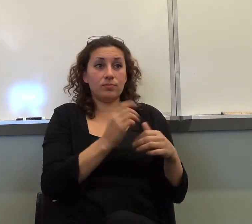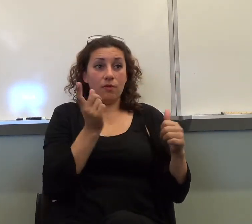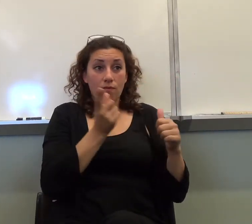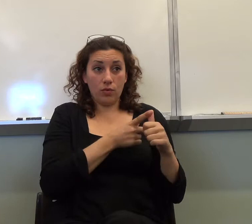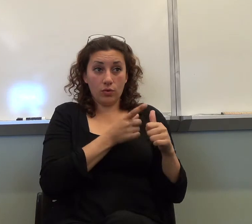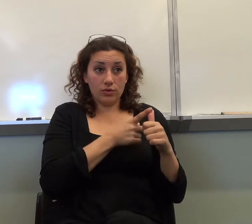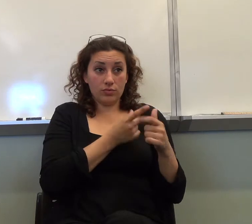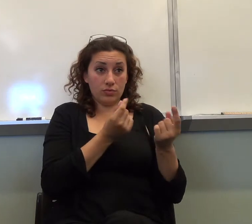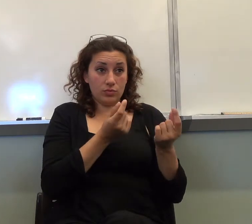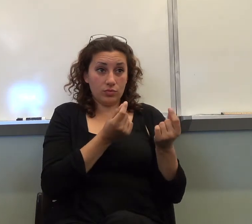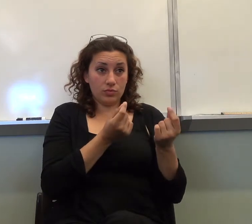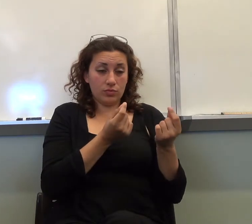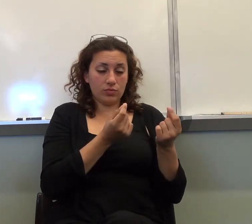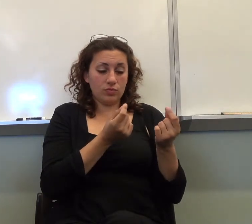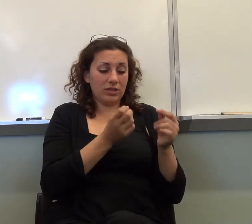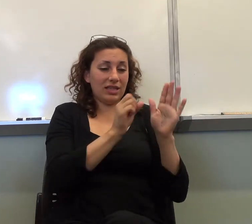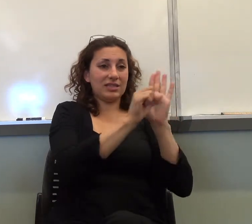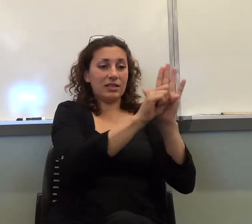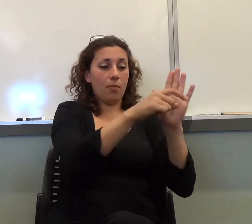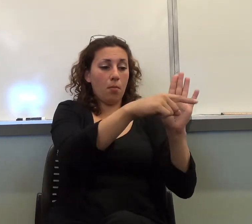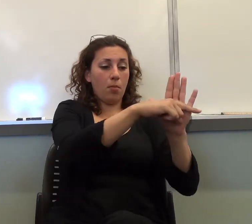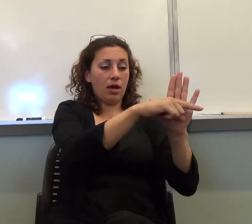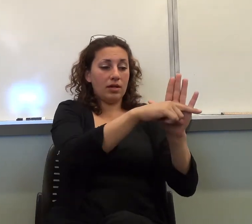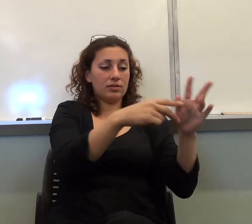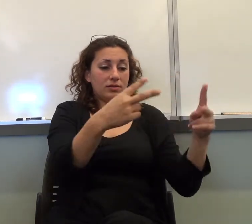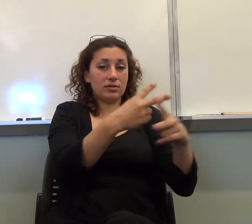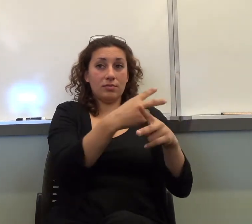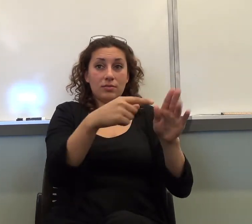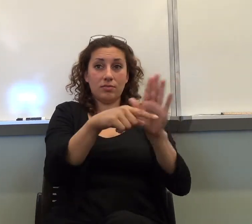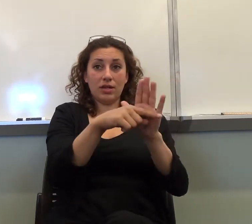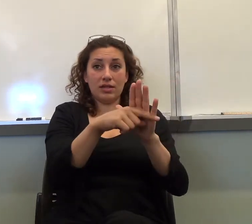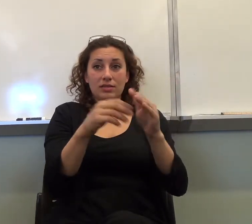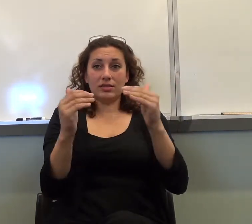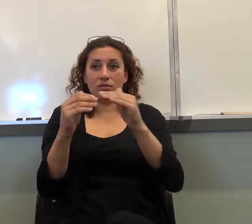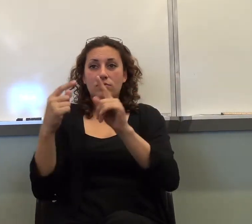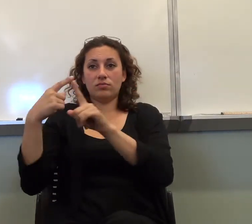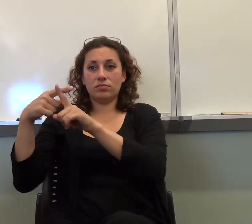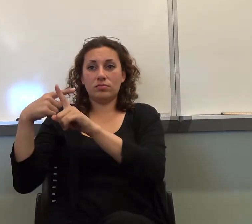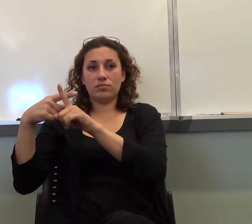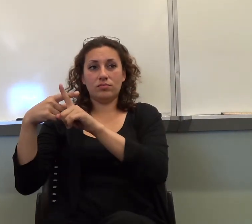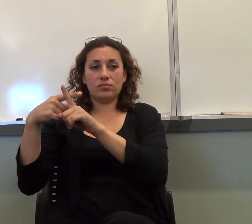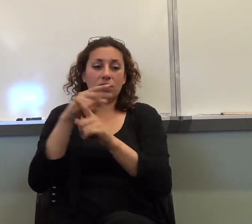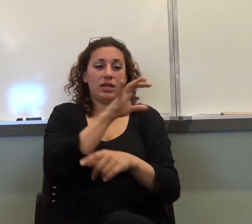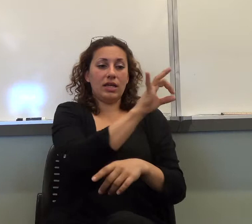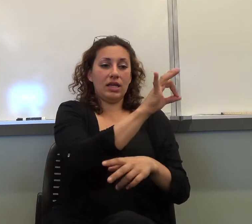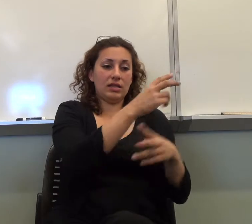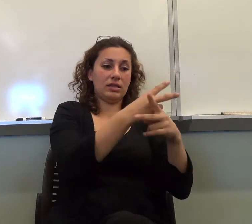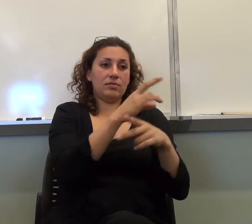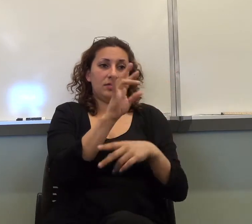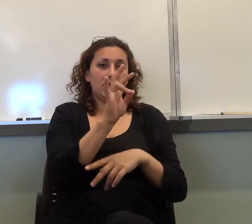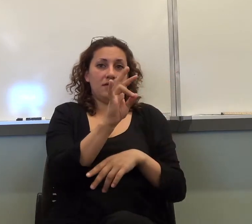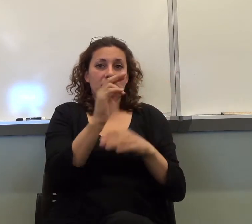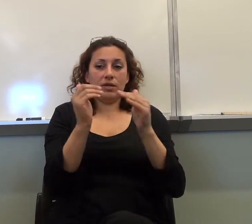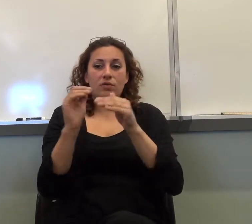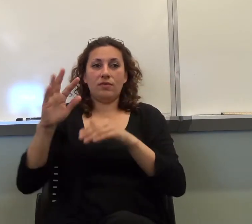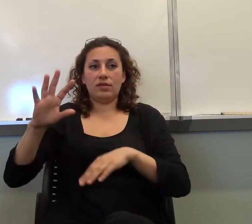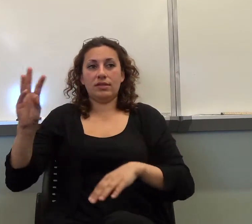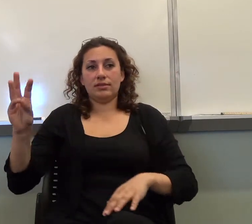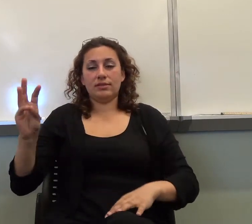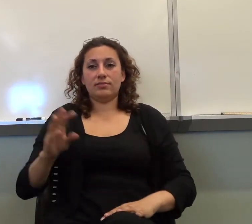take care of the sign. Minus times a minus, plus. 8 times 7, 56. And that's it. It's usually done